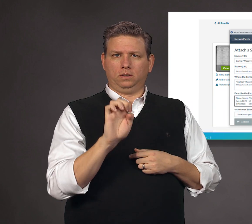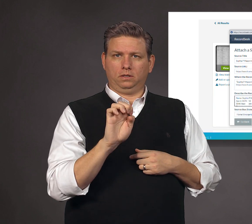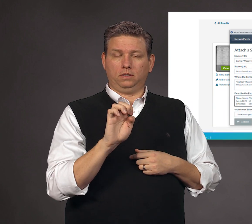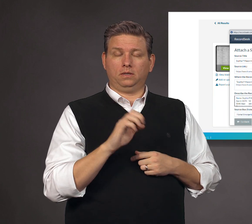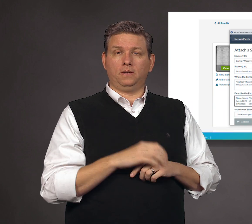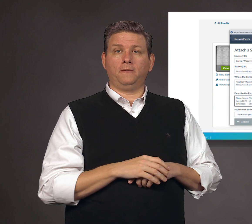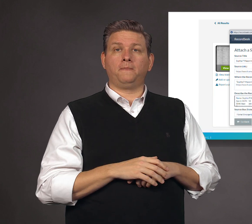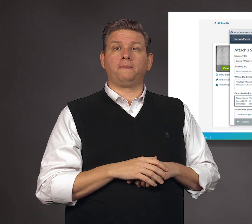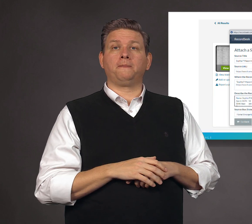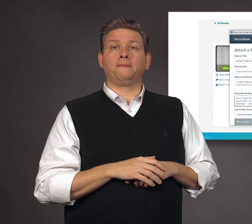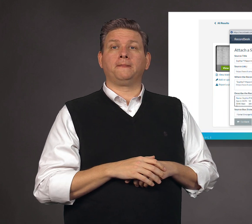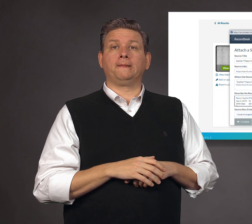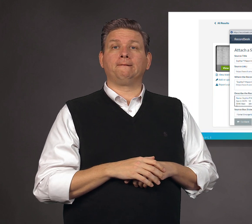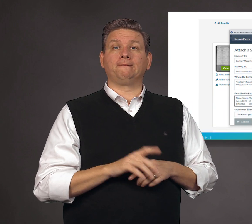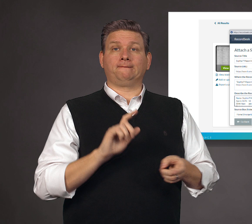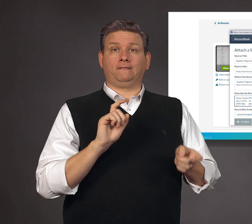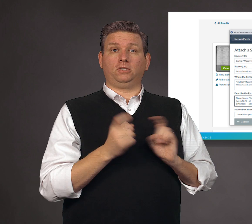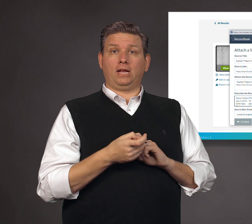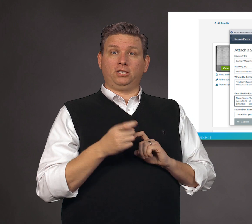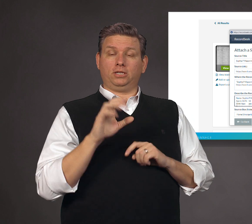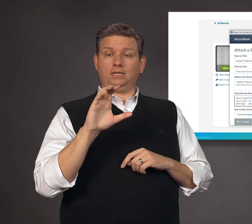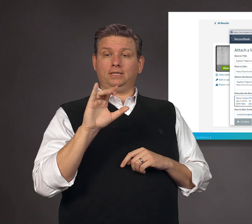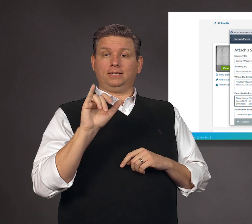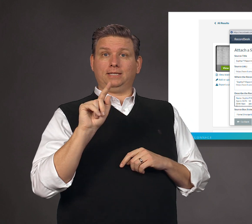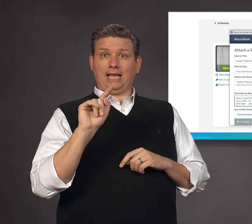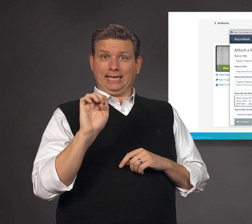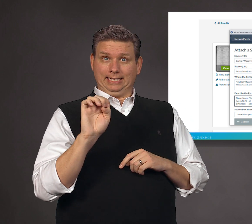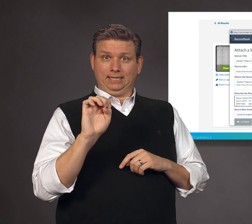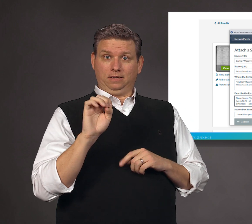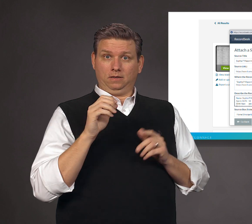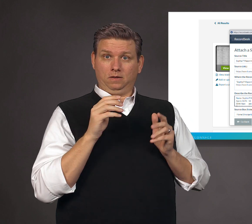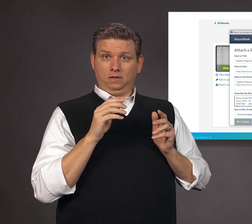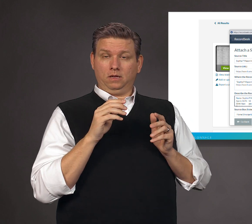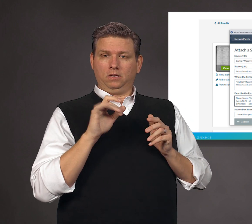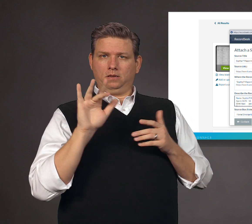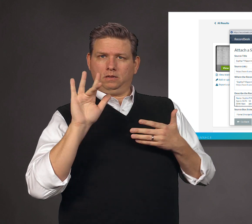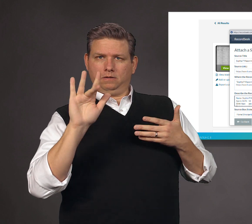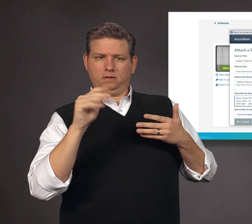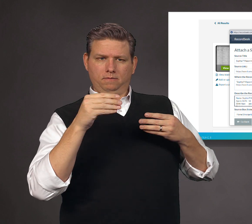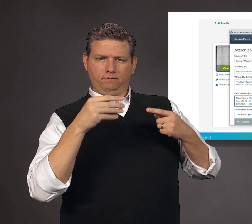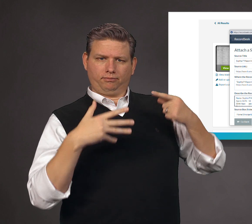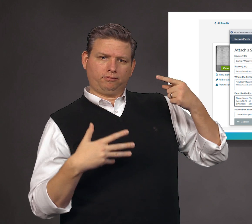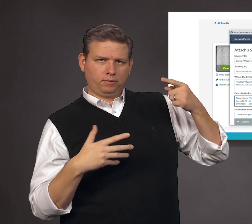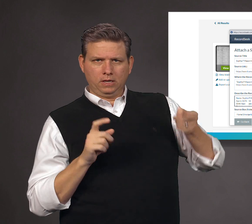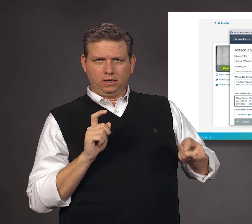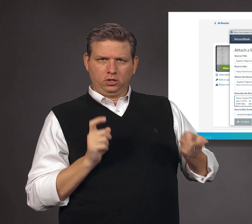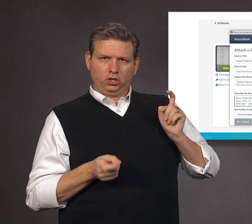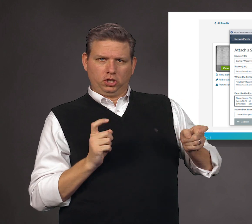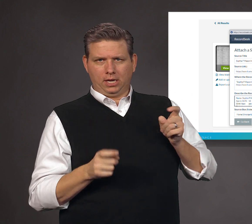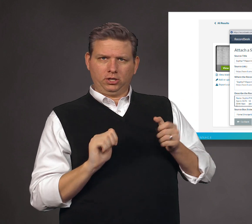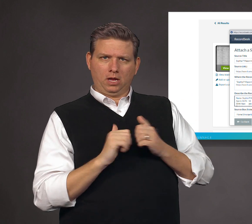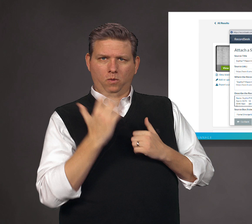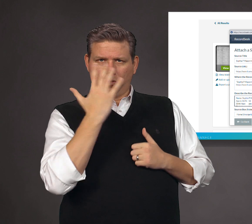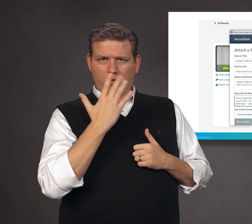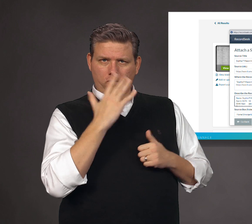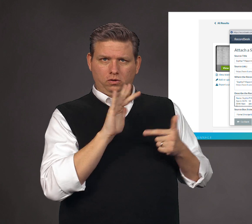You can also change the citation format by clicking the drop-down arrow in the middle right-hand side of the box.